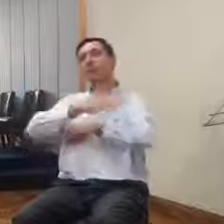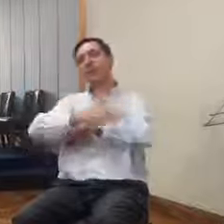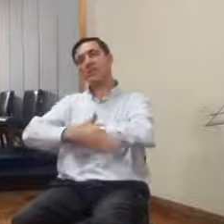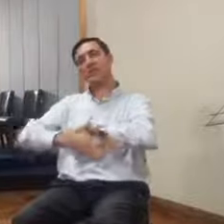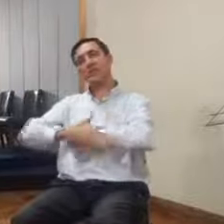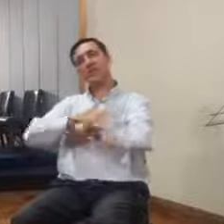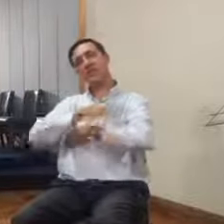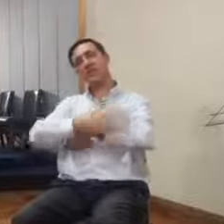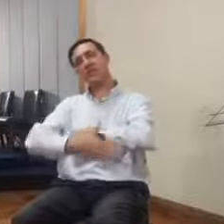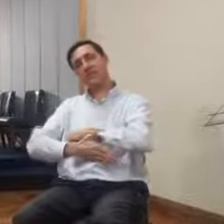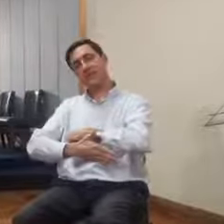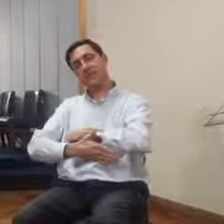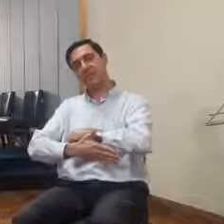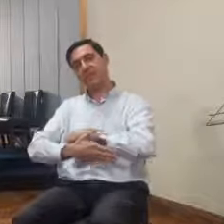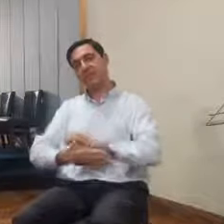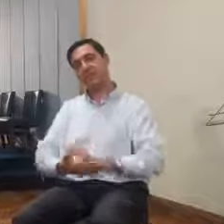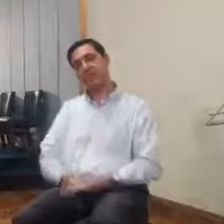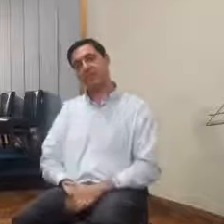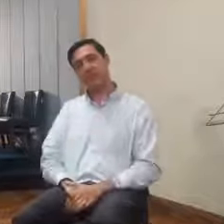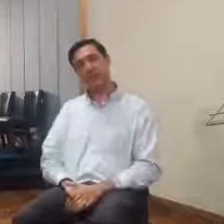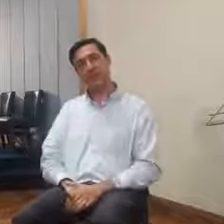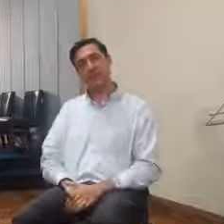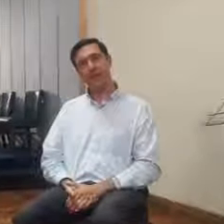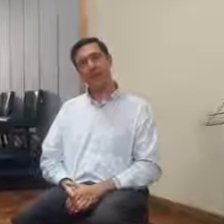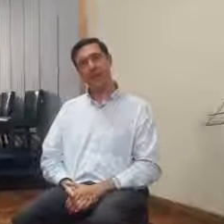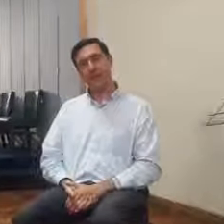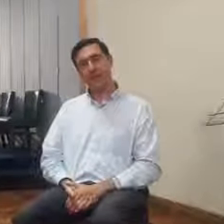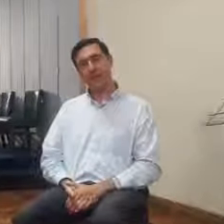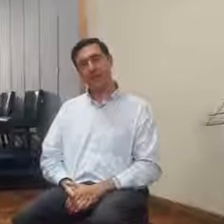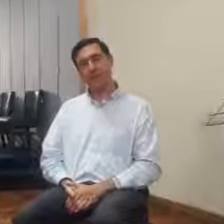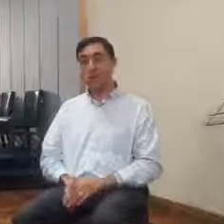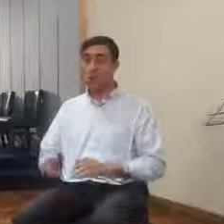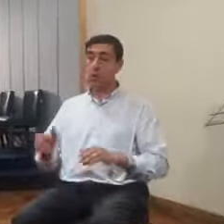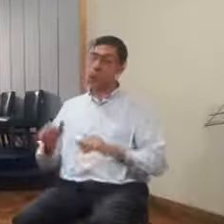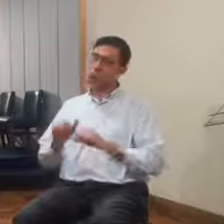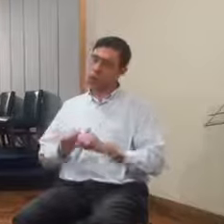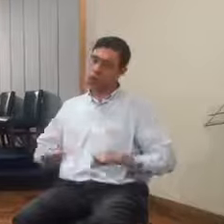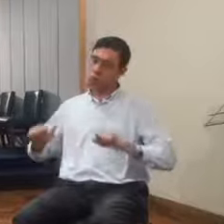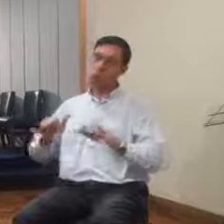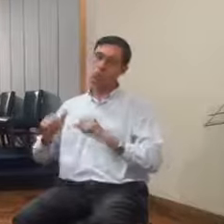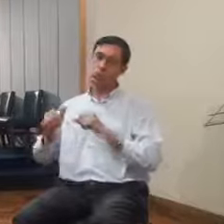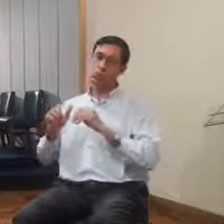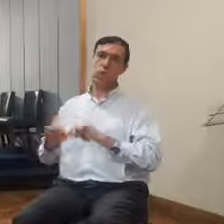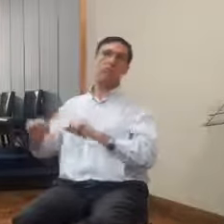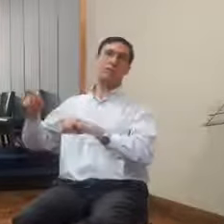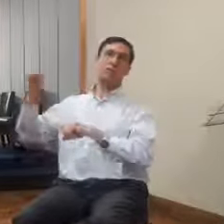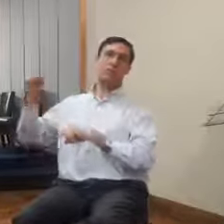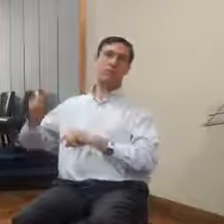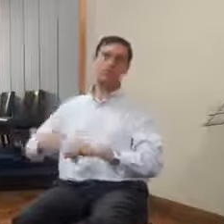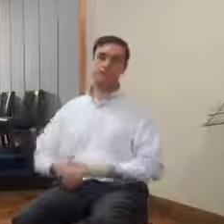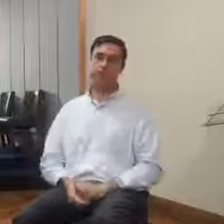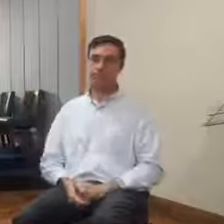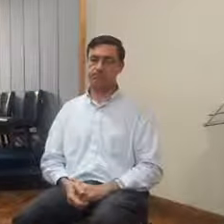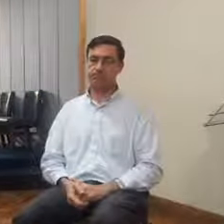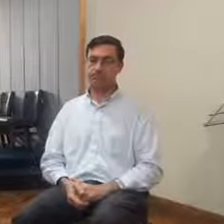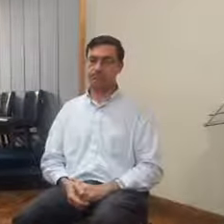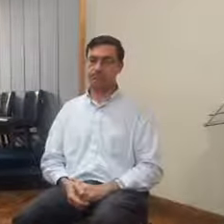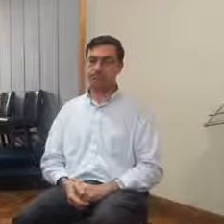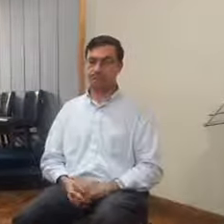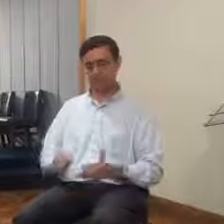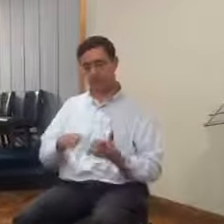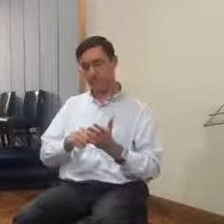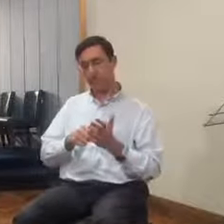And we should pray to the Lord to make it ours. Verse 21, for our heart shall rejoice